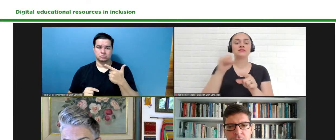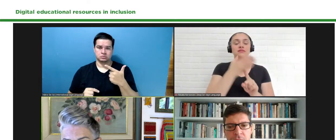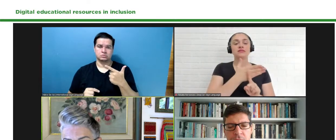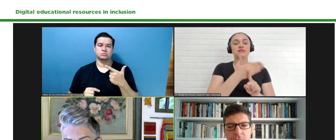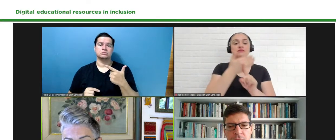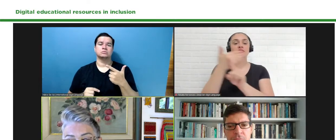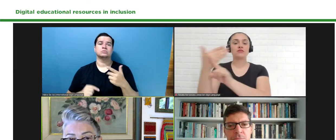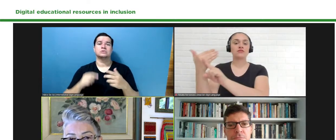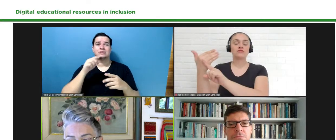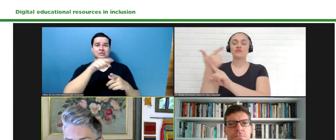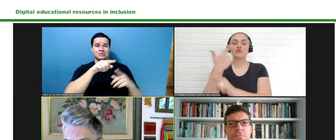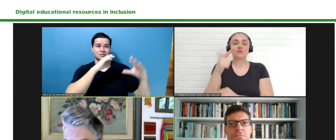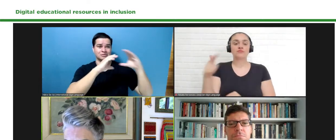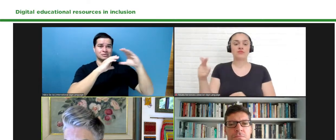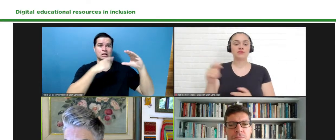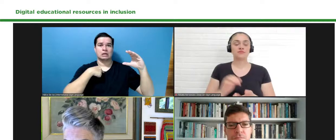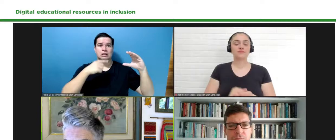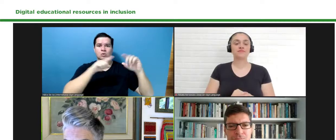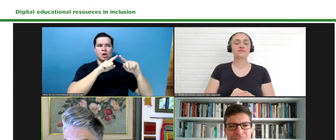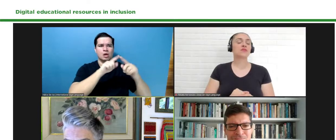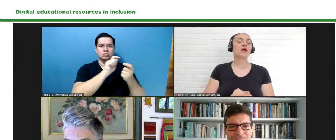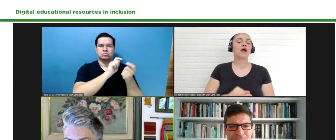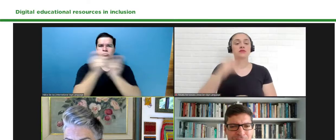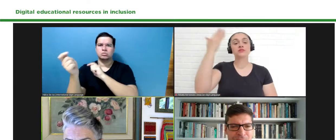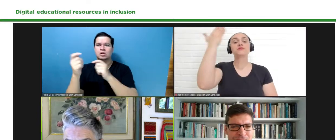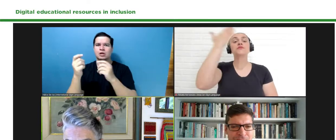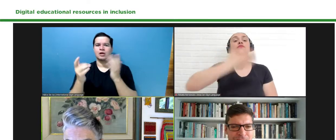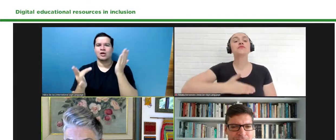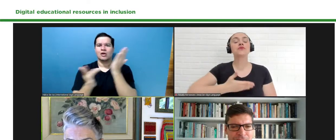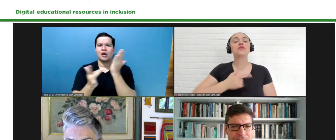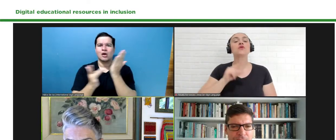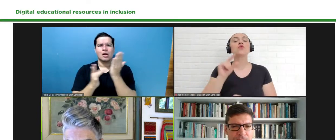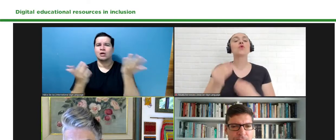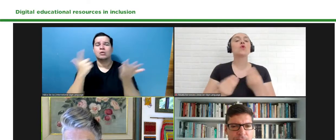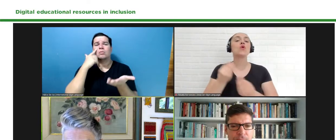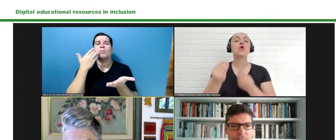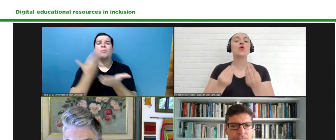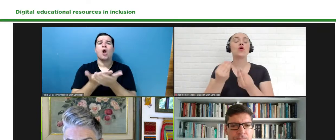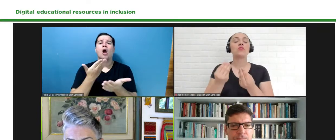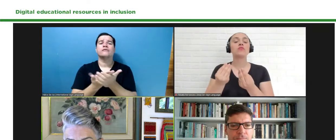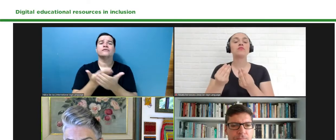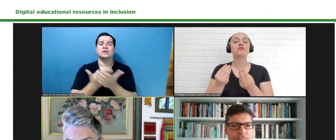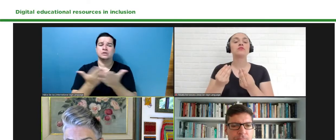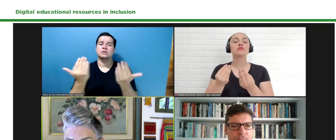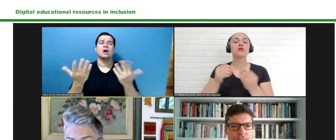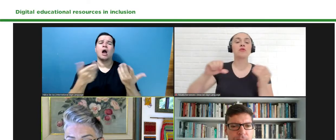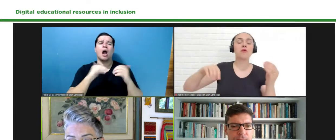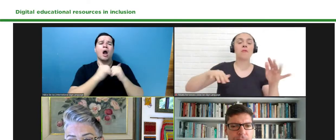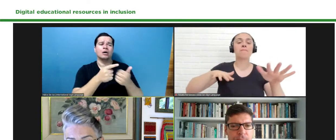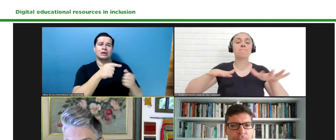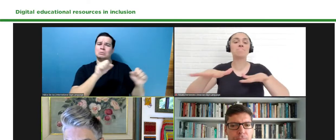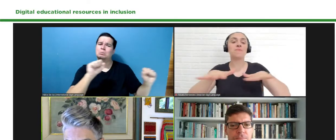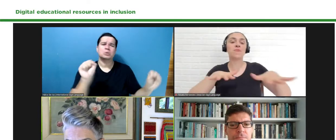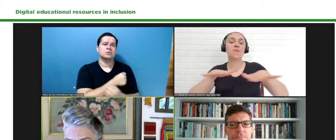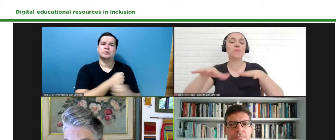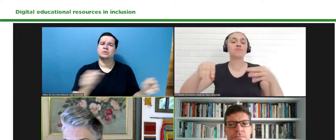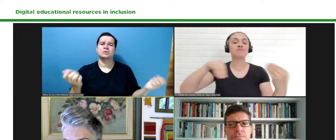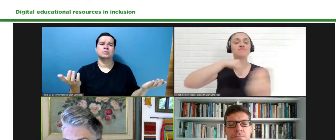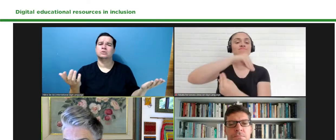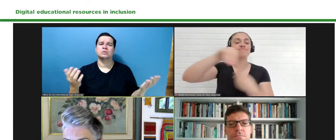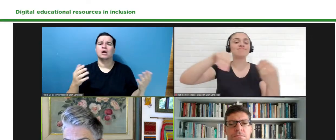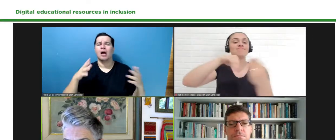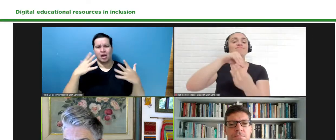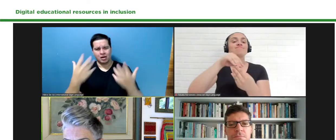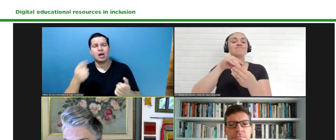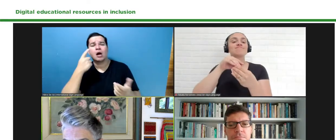Challenging, how to mobilize the ICT's world to collaborate with the process of inclusion,